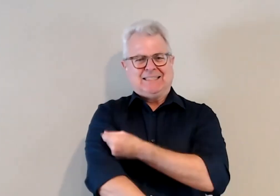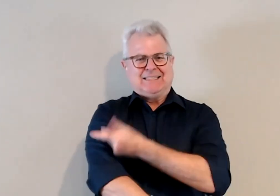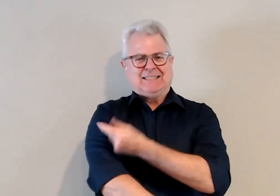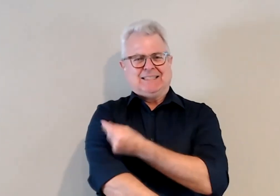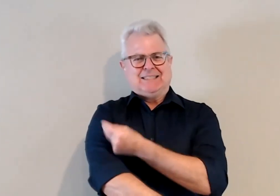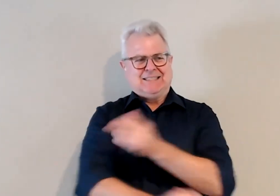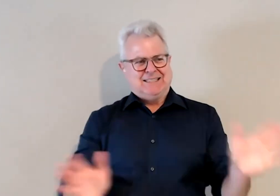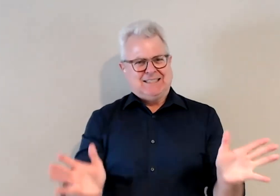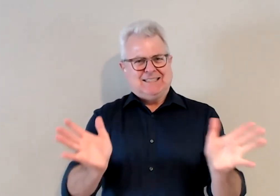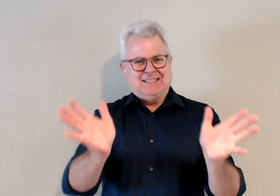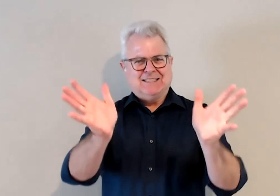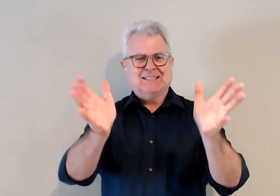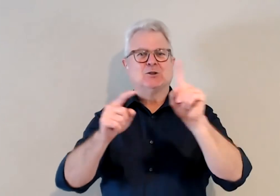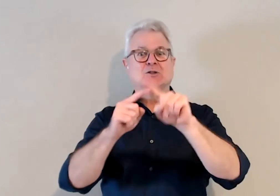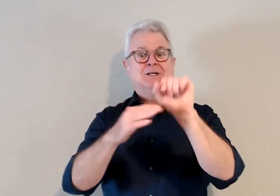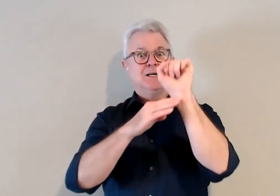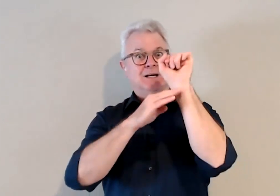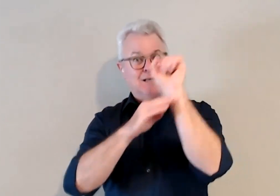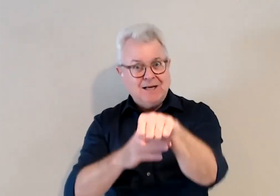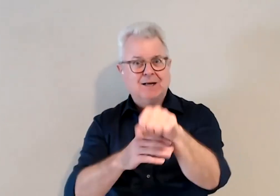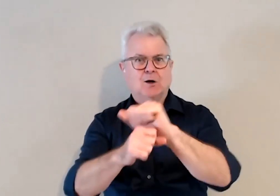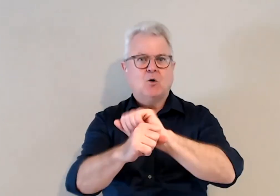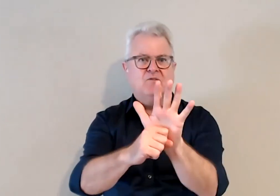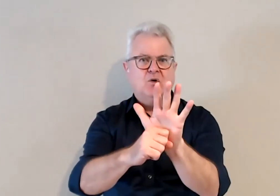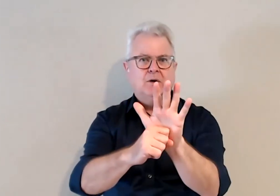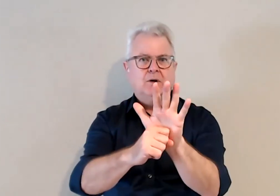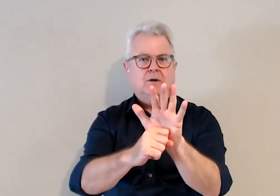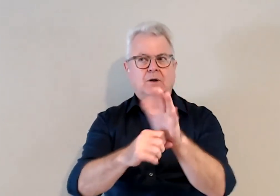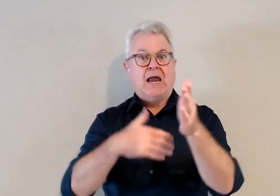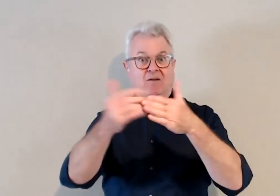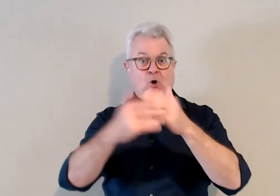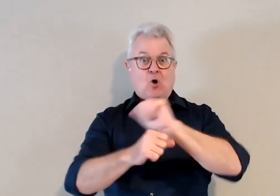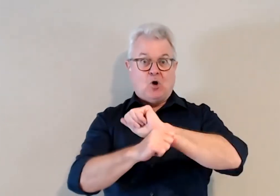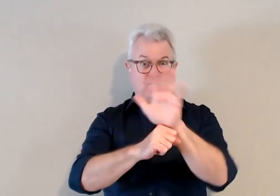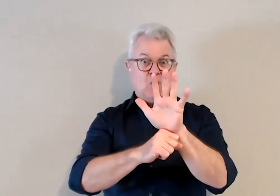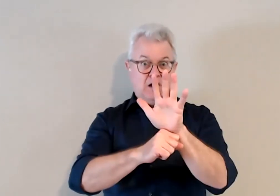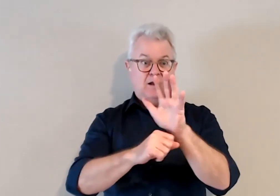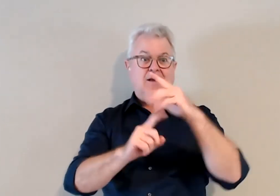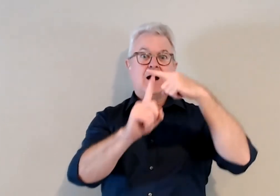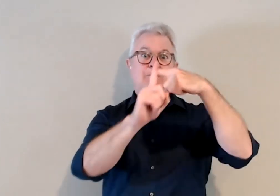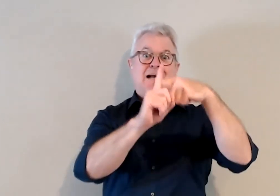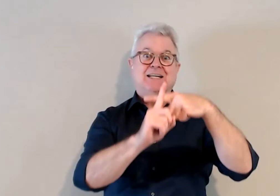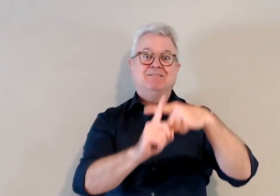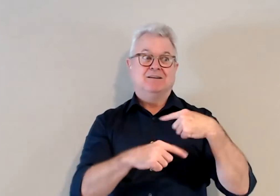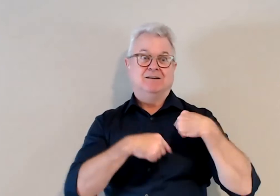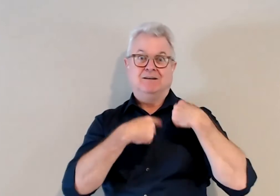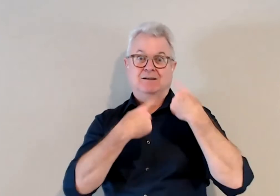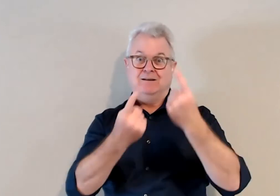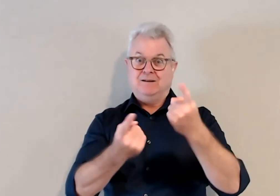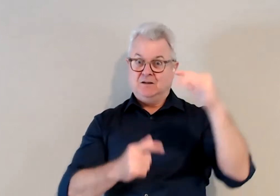everything's been tested. They've had their group studies, and we're doing all this to basically, to beat COVID-19, because